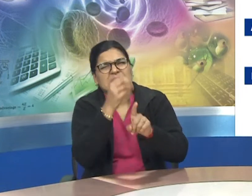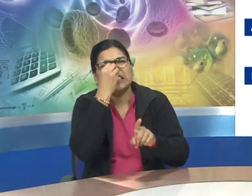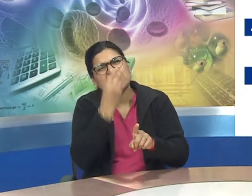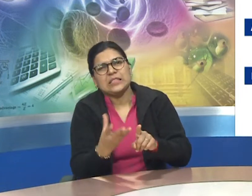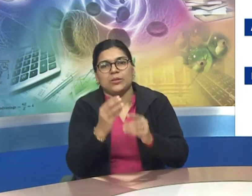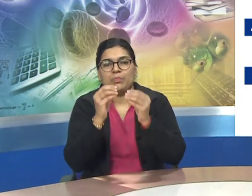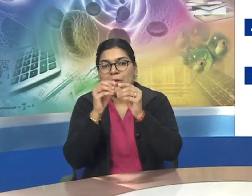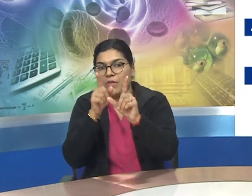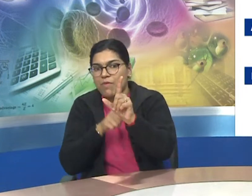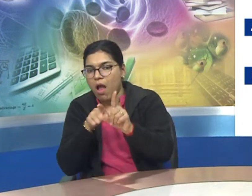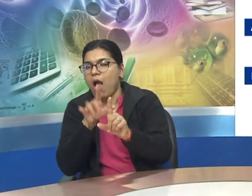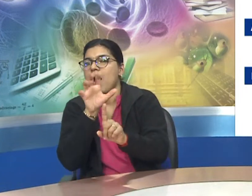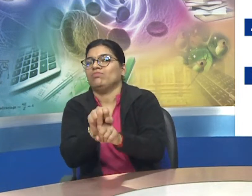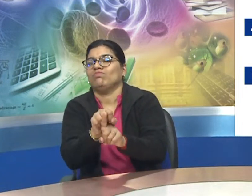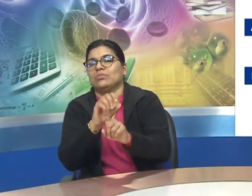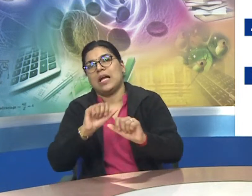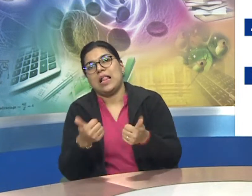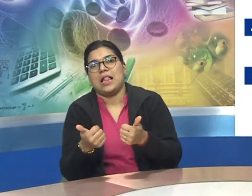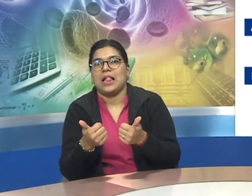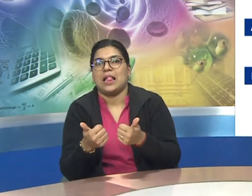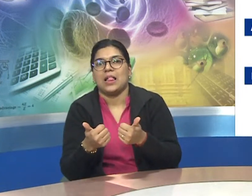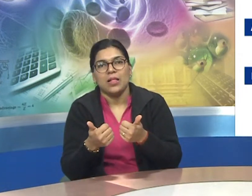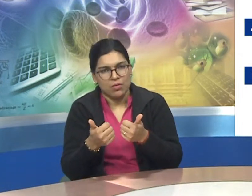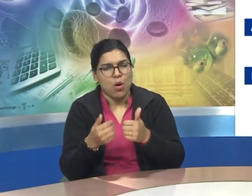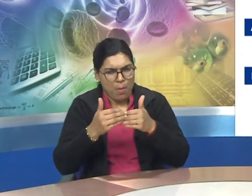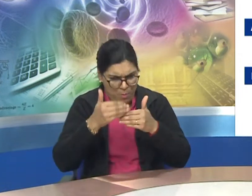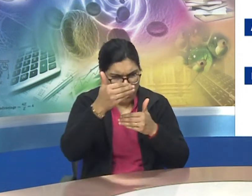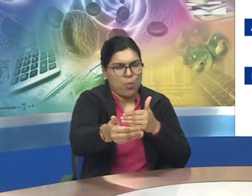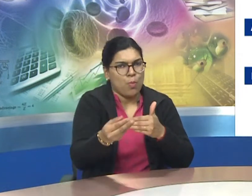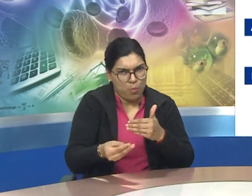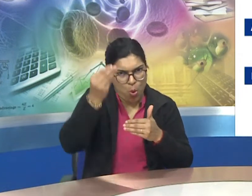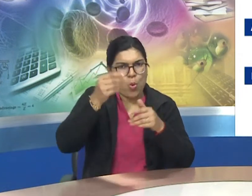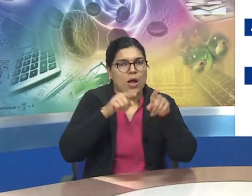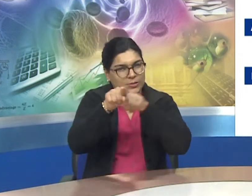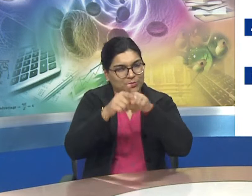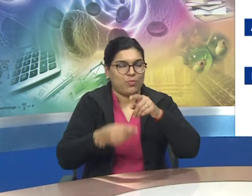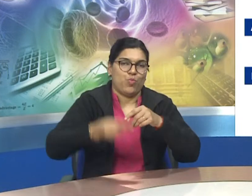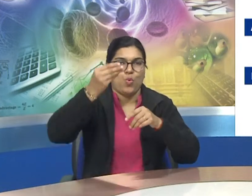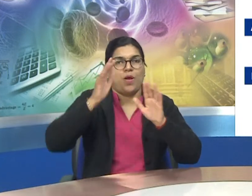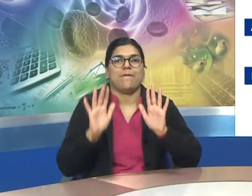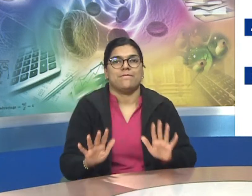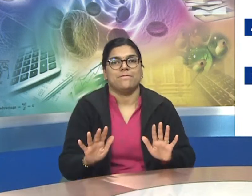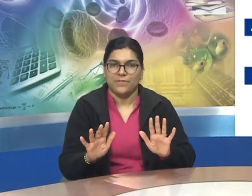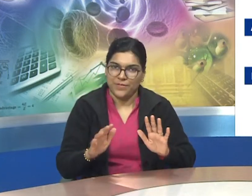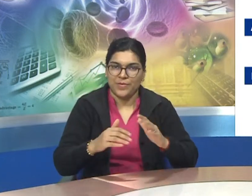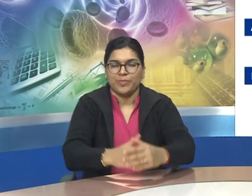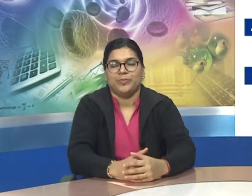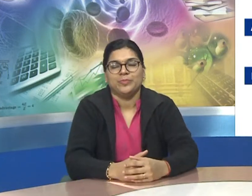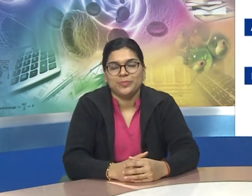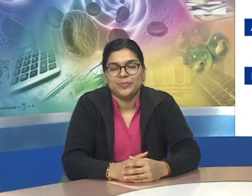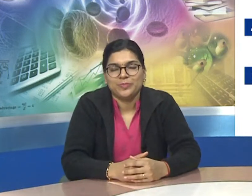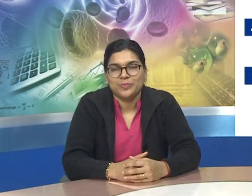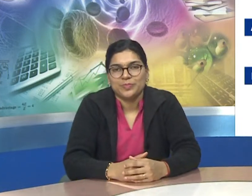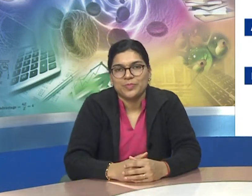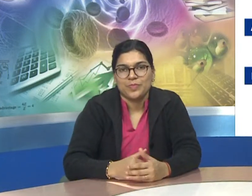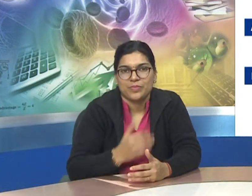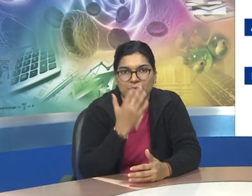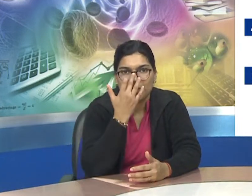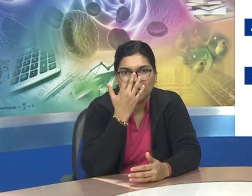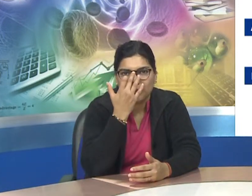how the subjects and the object gets interchanged. Let us see the more examples of the same, active